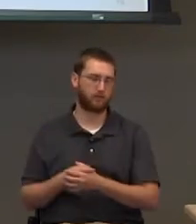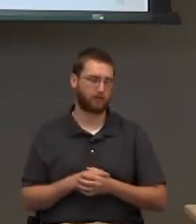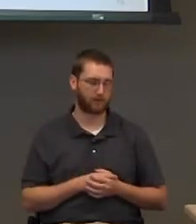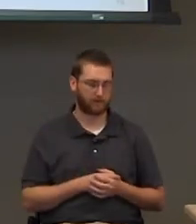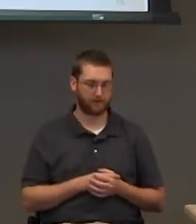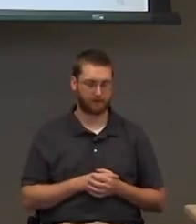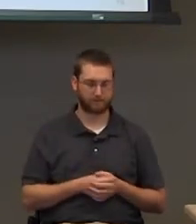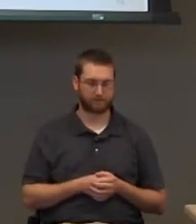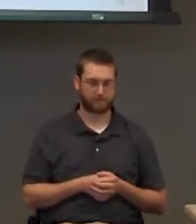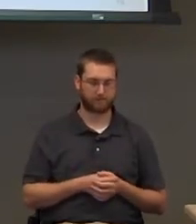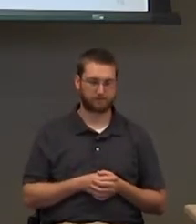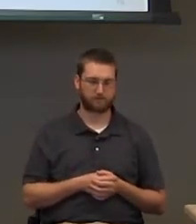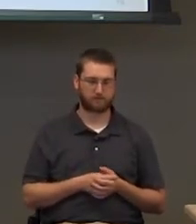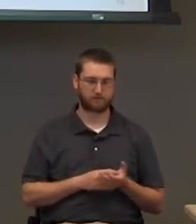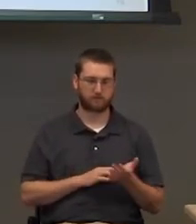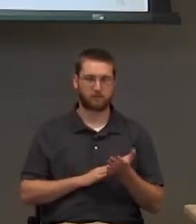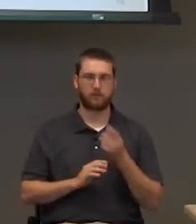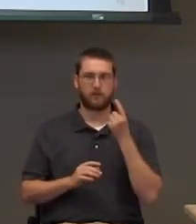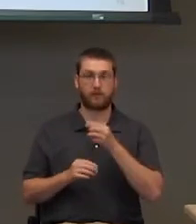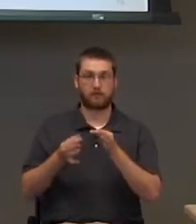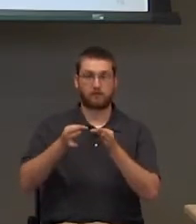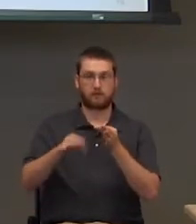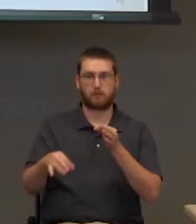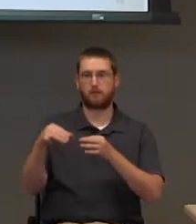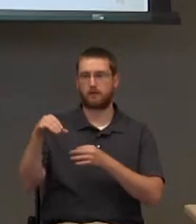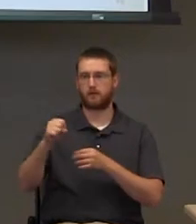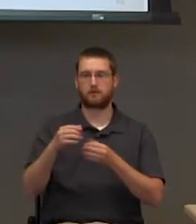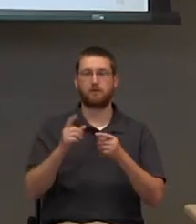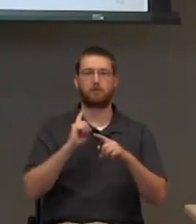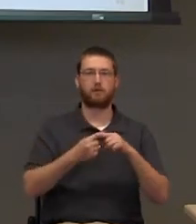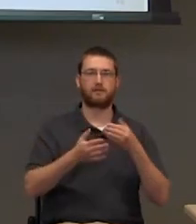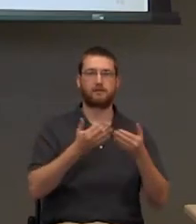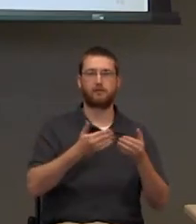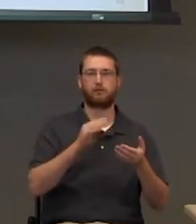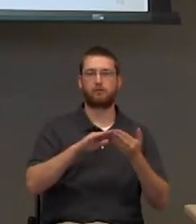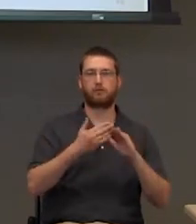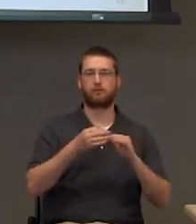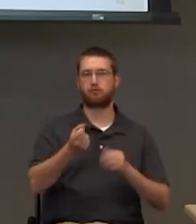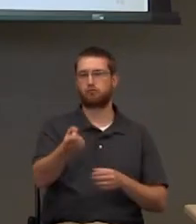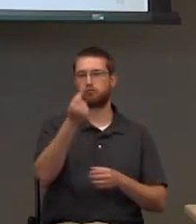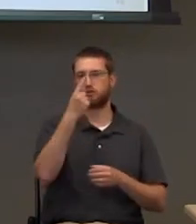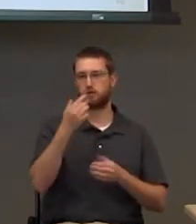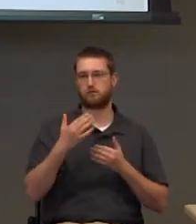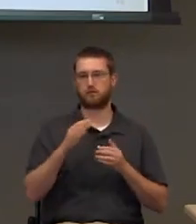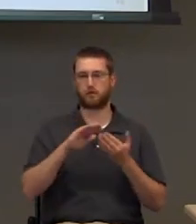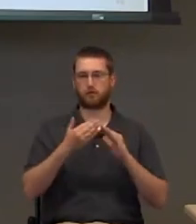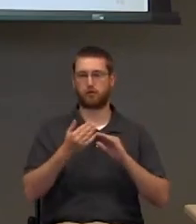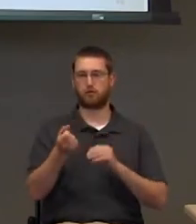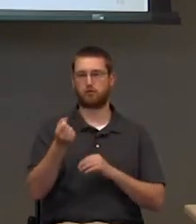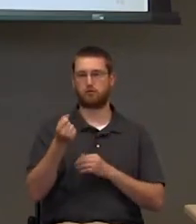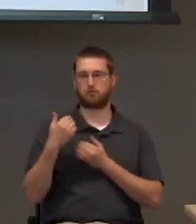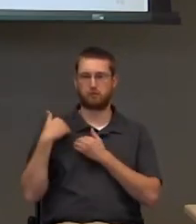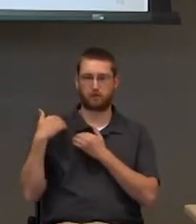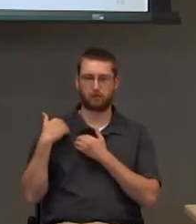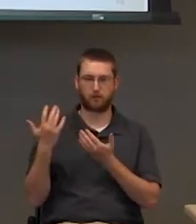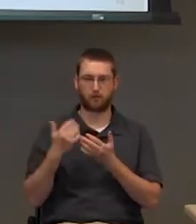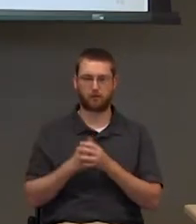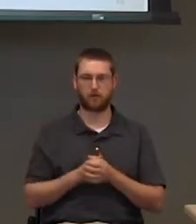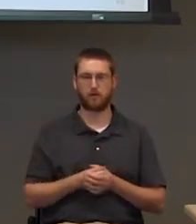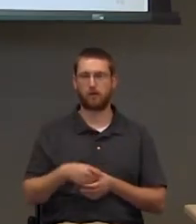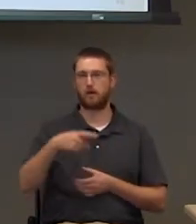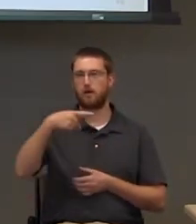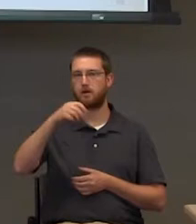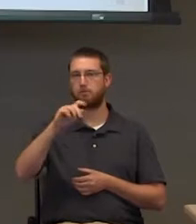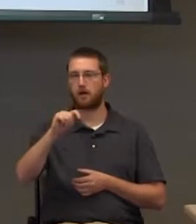only does this simplify things, it makes it much easier for the community to understand what their job is. If there's a pothole in the street, if